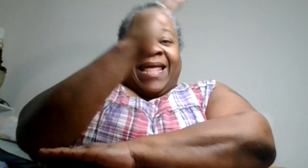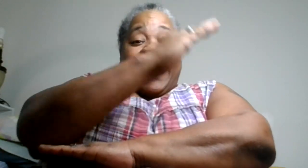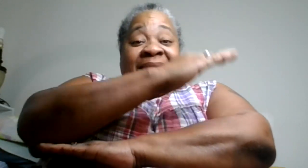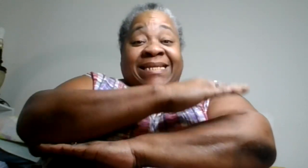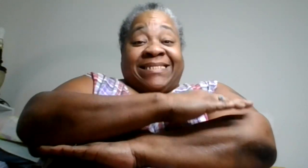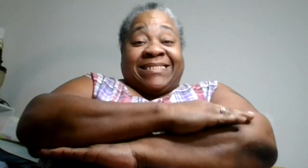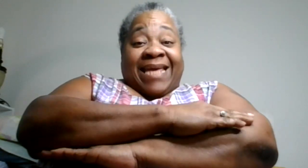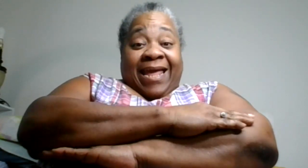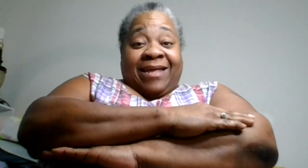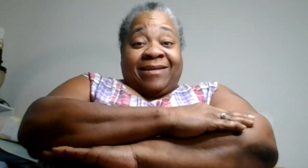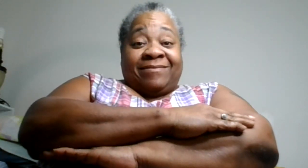Day.